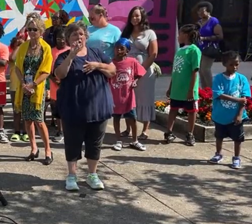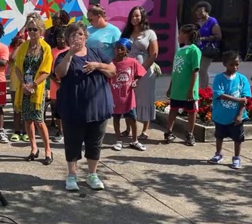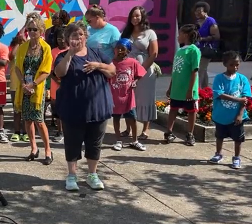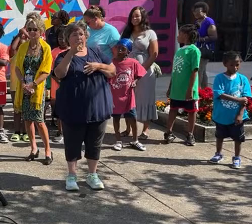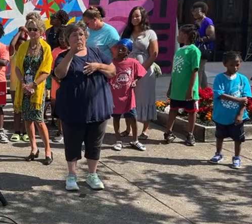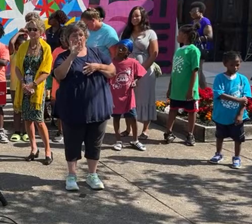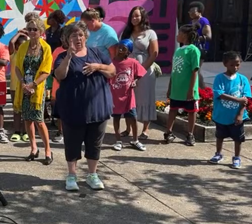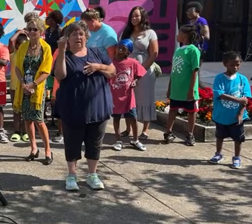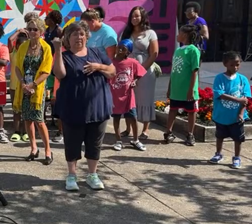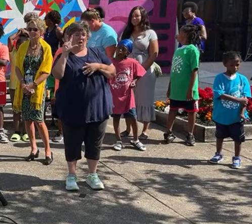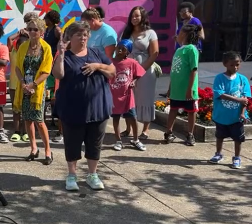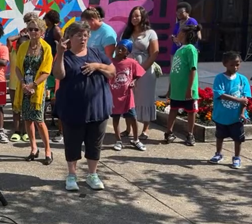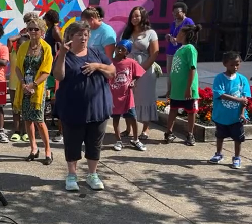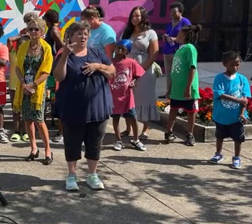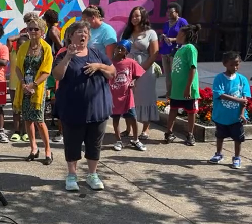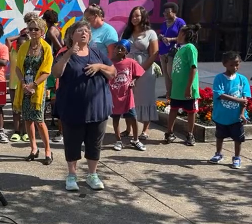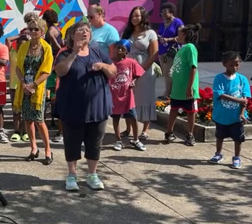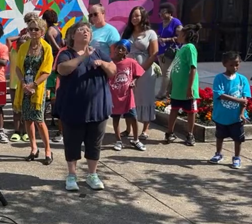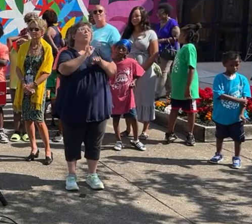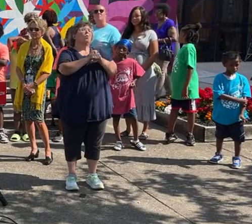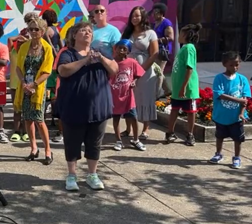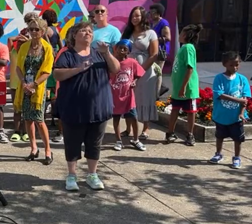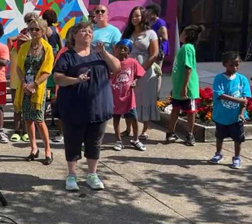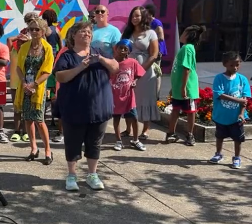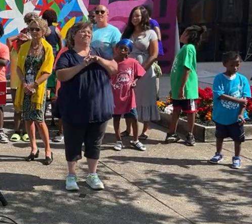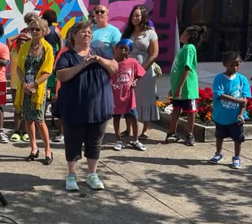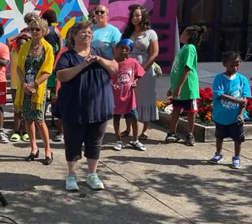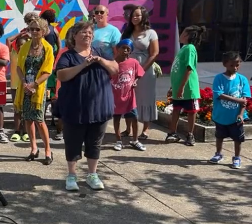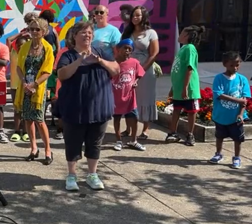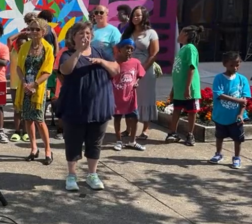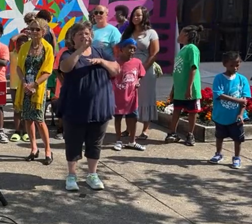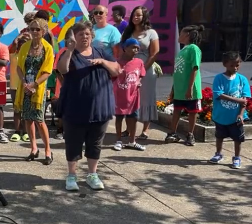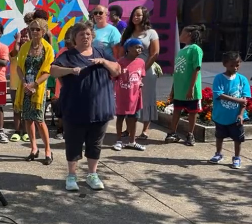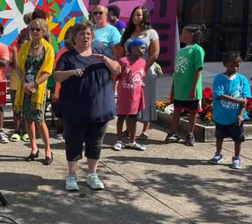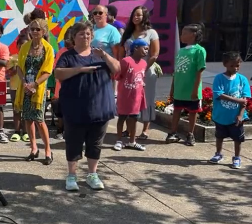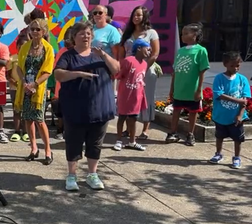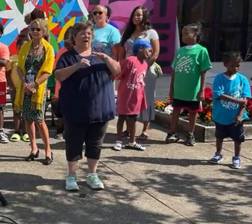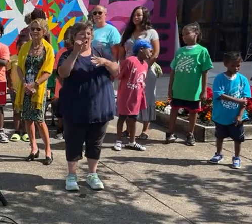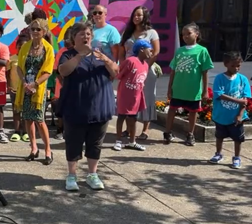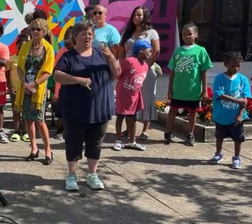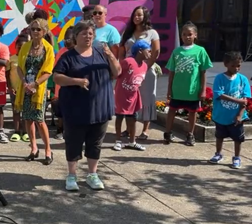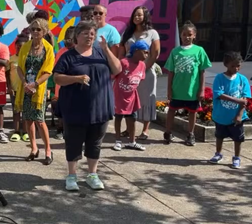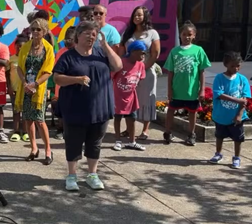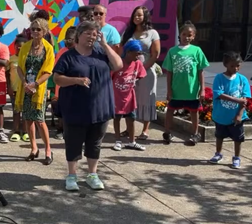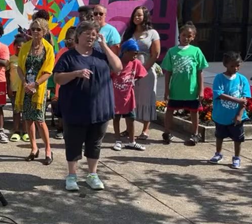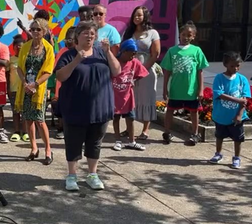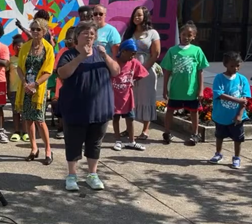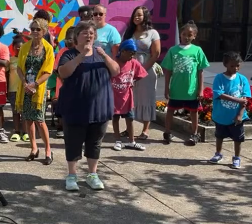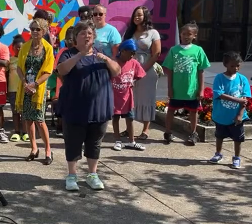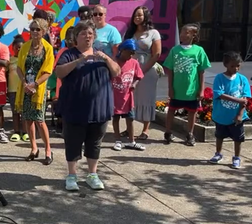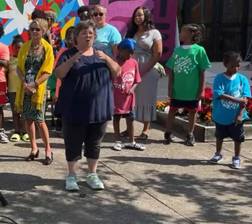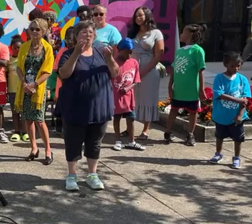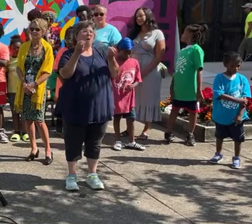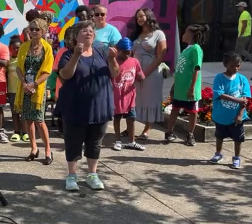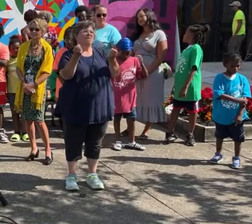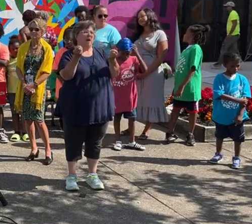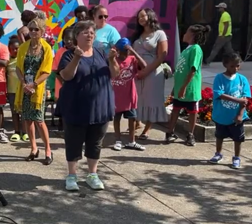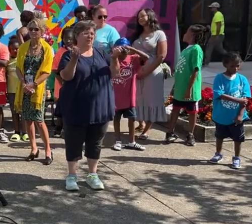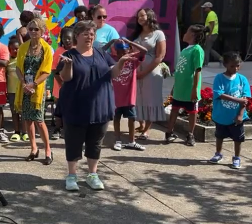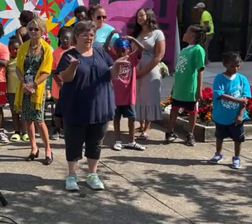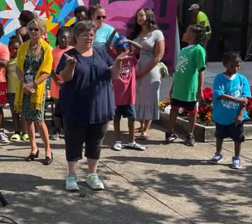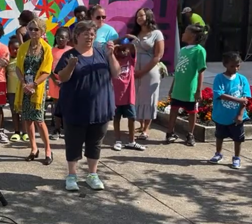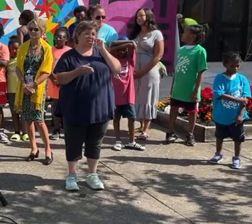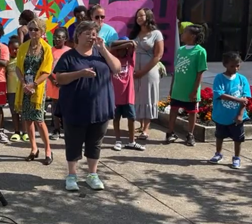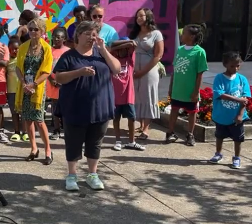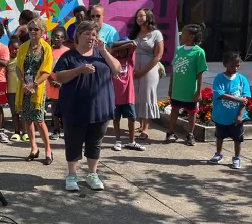Bass. Now this piece. We have another work coming up with a Detroit-based artist who's going to work with a number of local fabricators here,